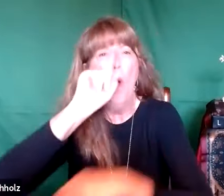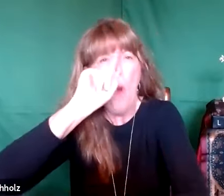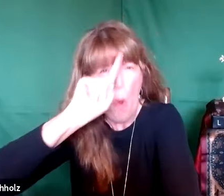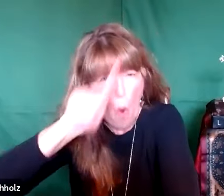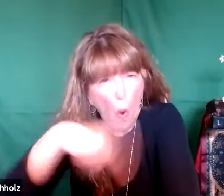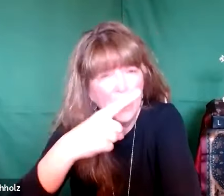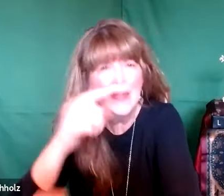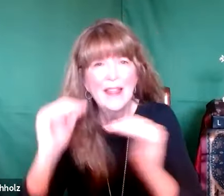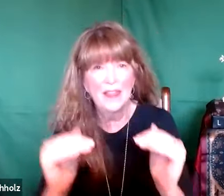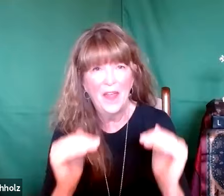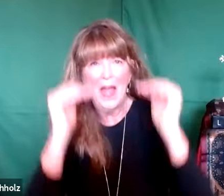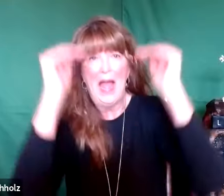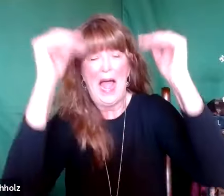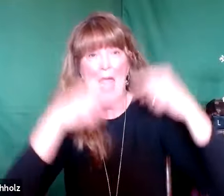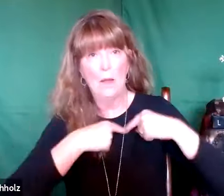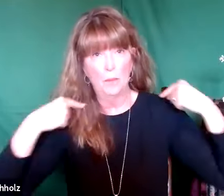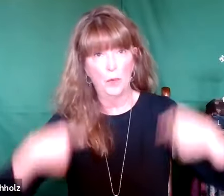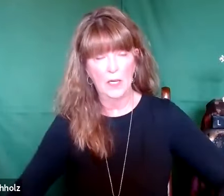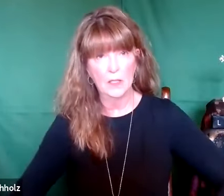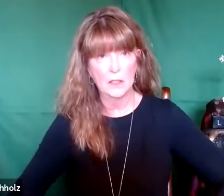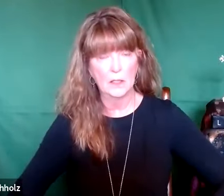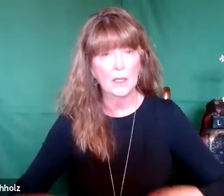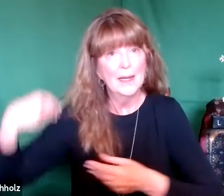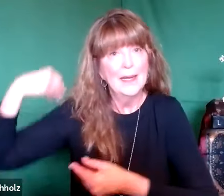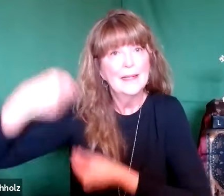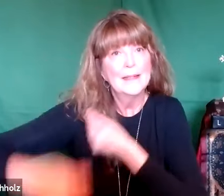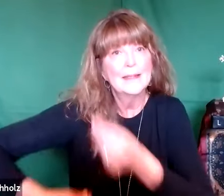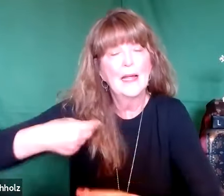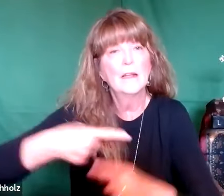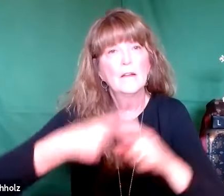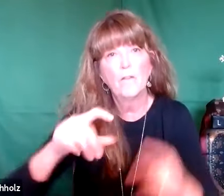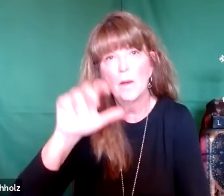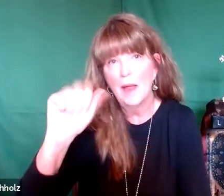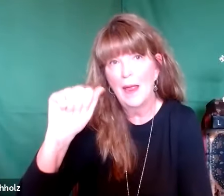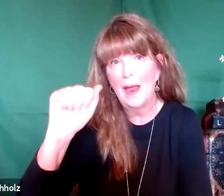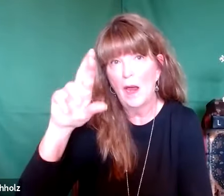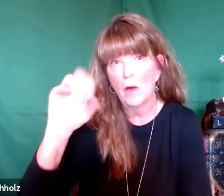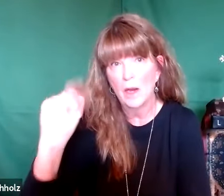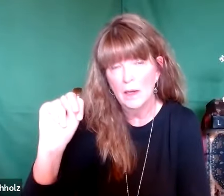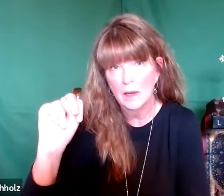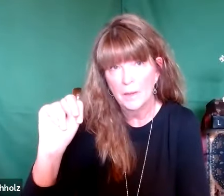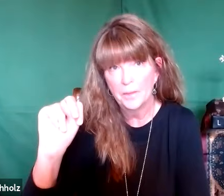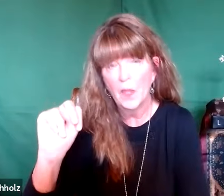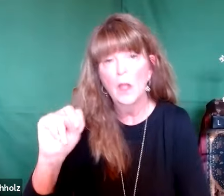And most of you know the history. Only the highest priest, descended from